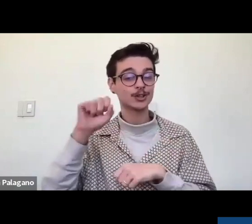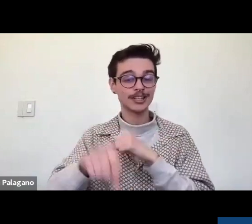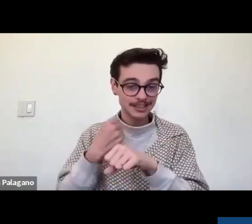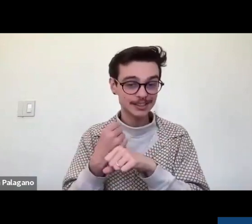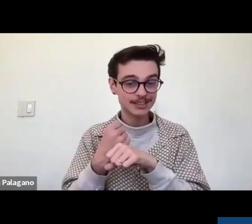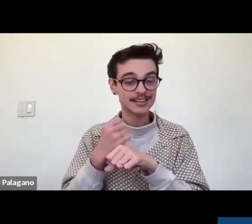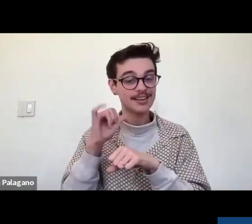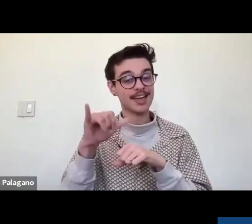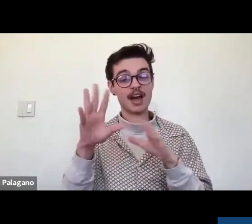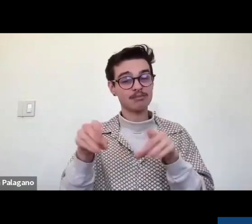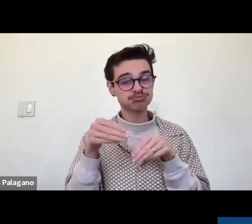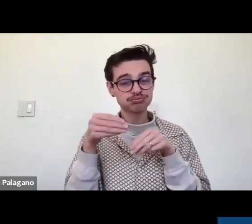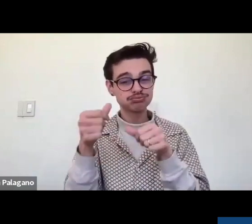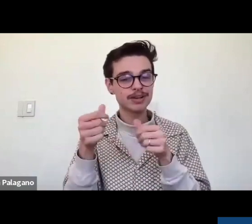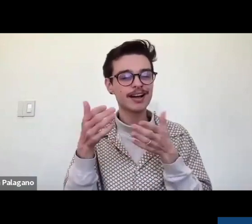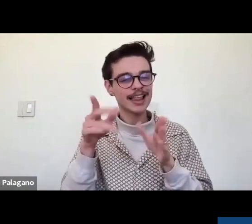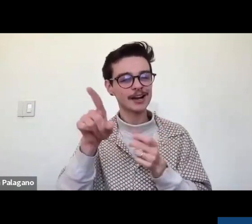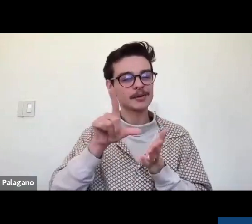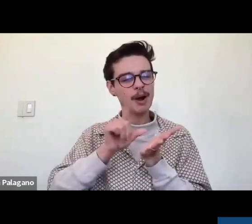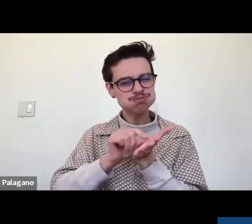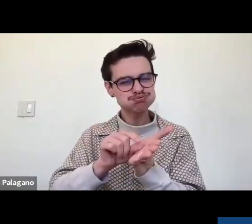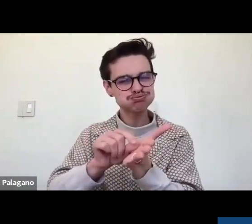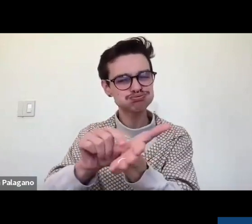And this has been for over 3 decades.